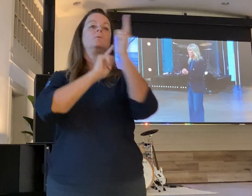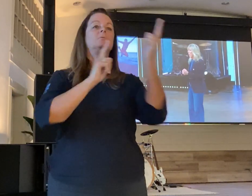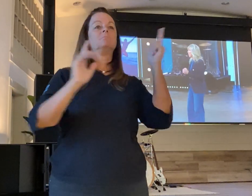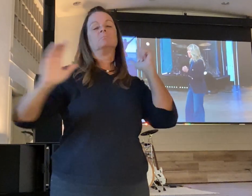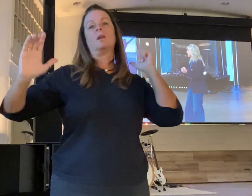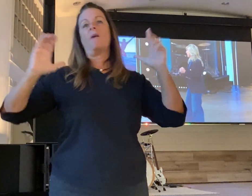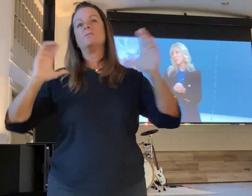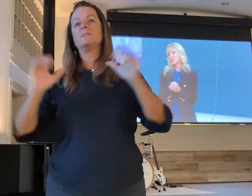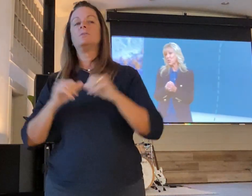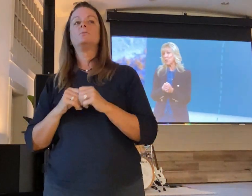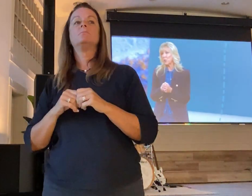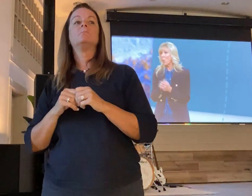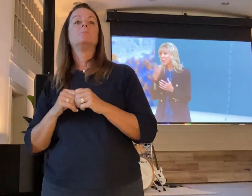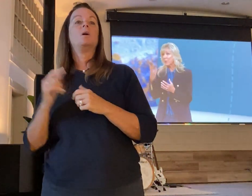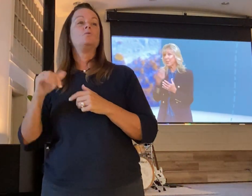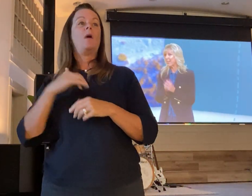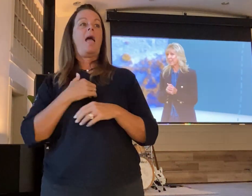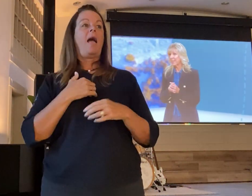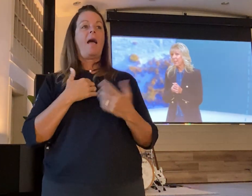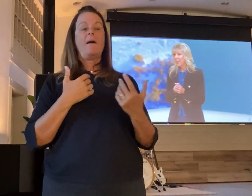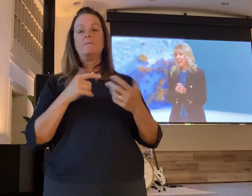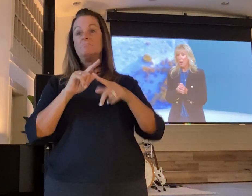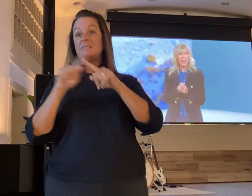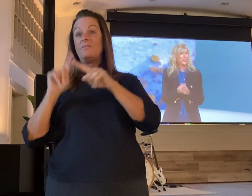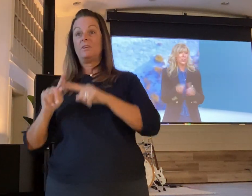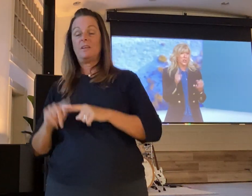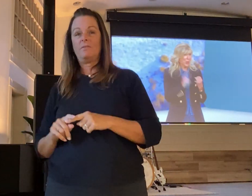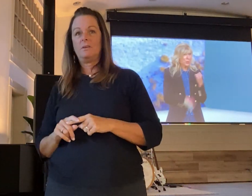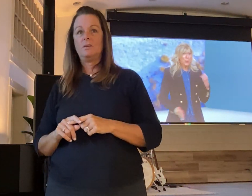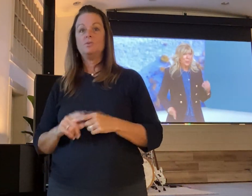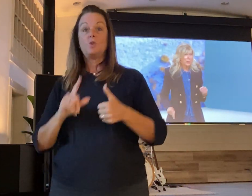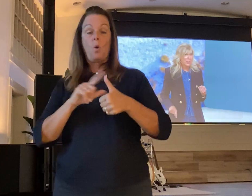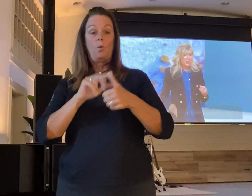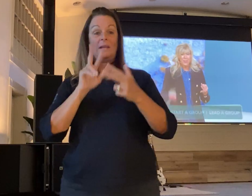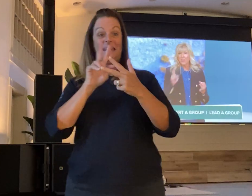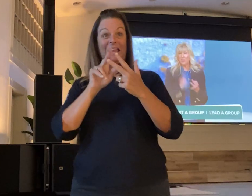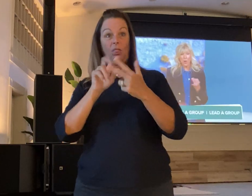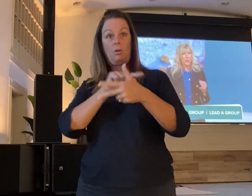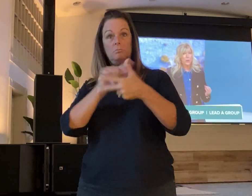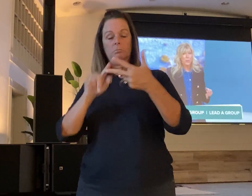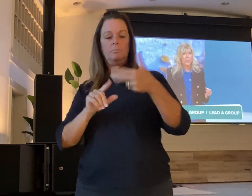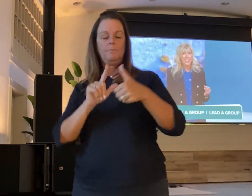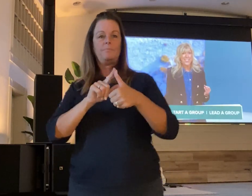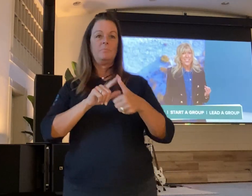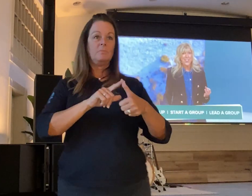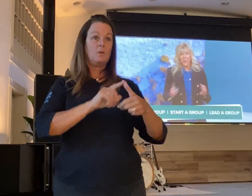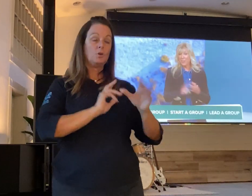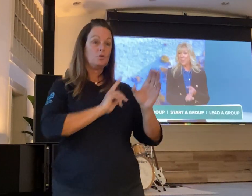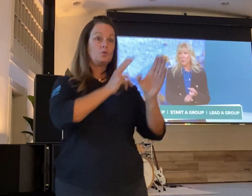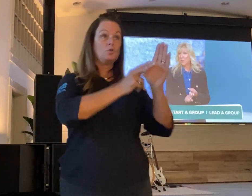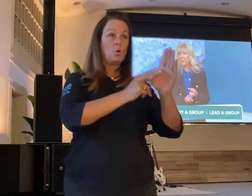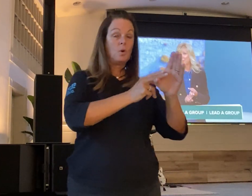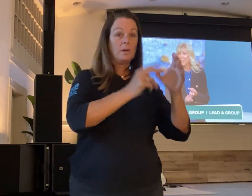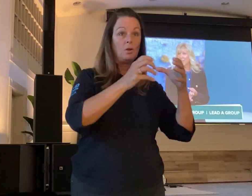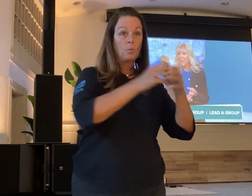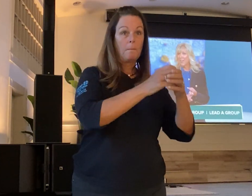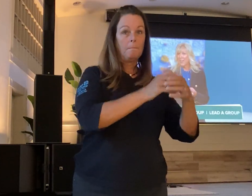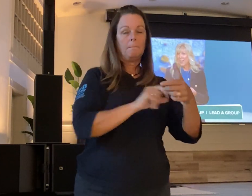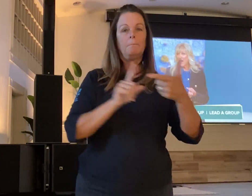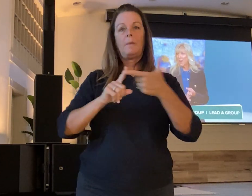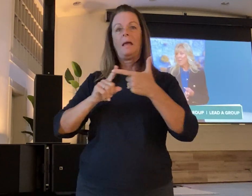have a conversation, but I'm asking everyone to do one of three things. I'm asking you to join a group, start a group, or lead a